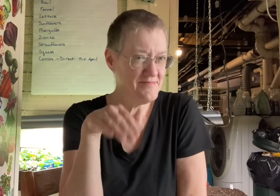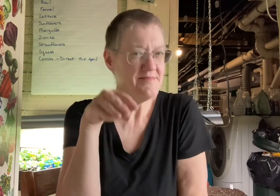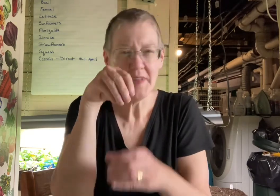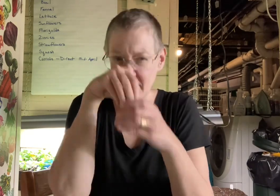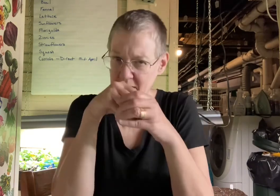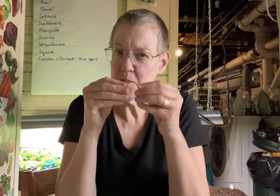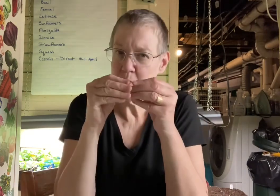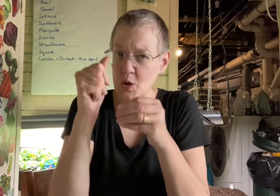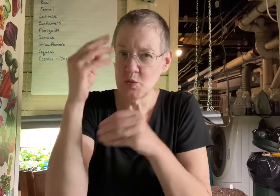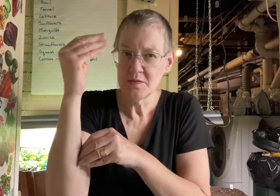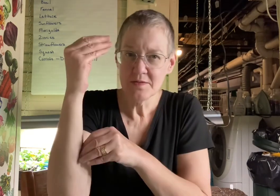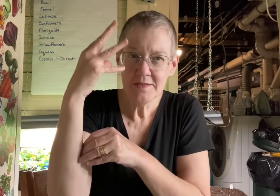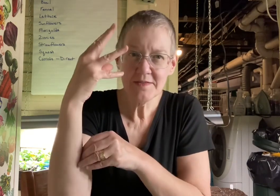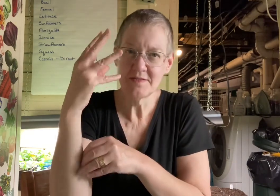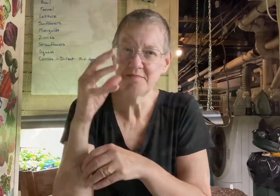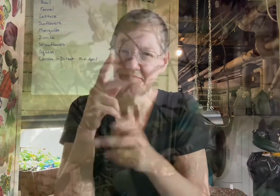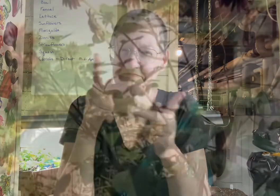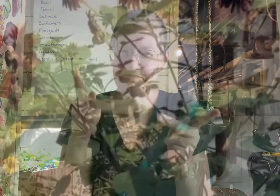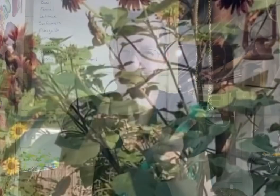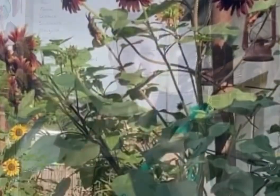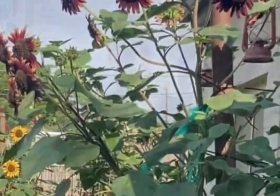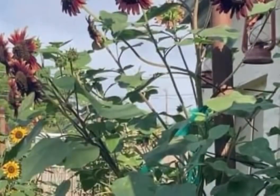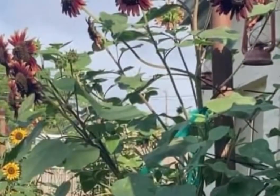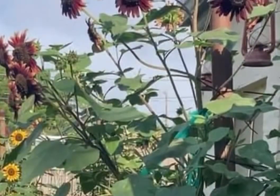that I had planted in my sunniest location.